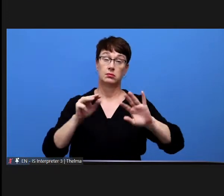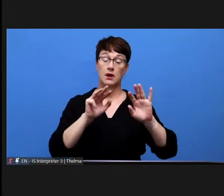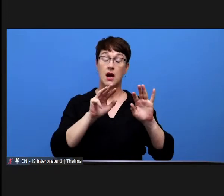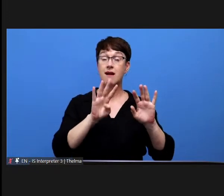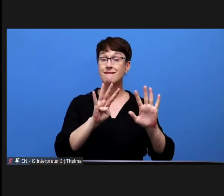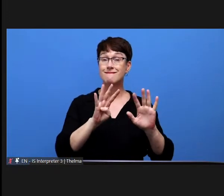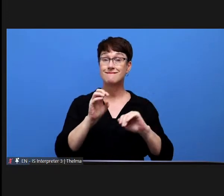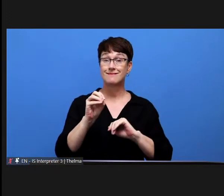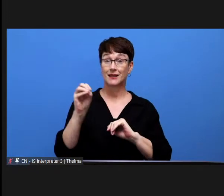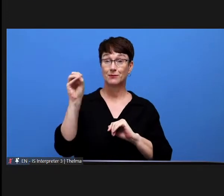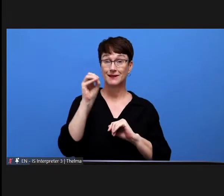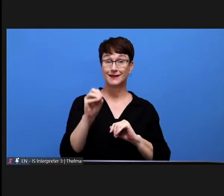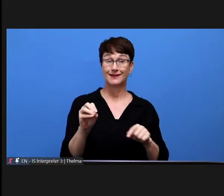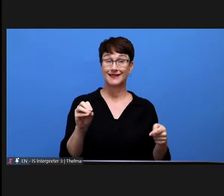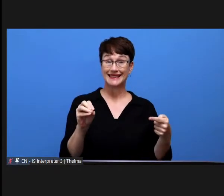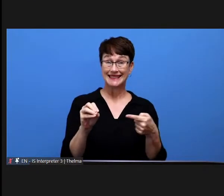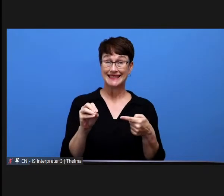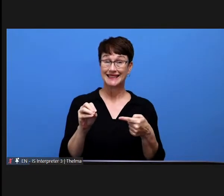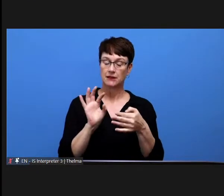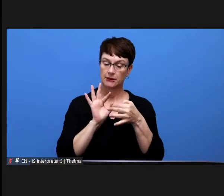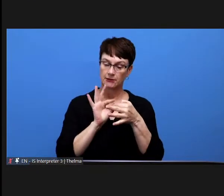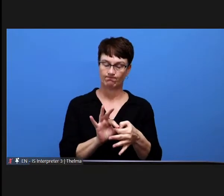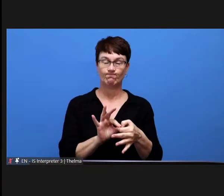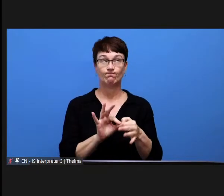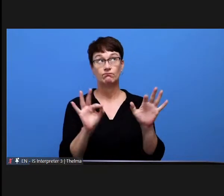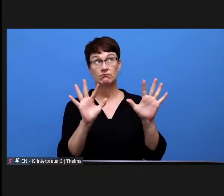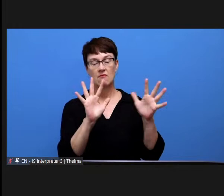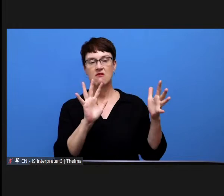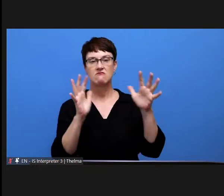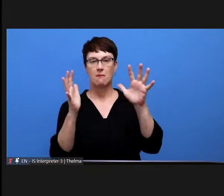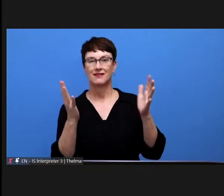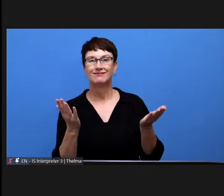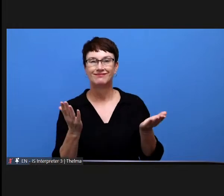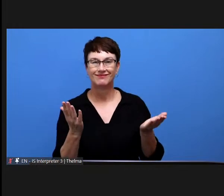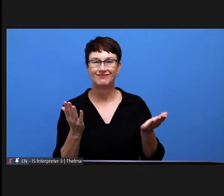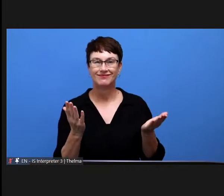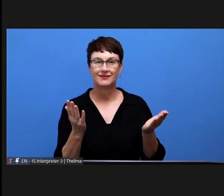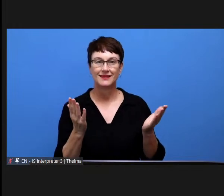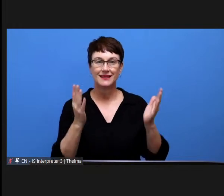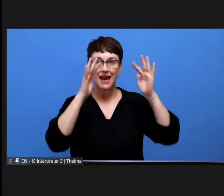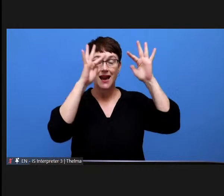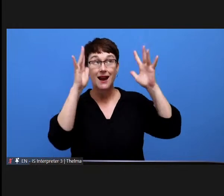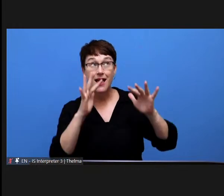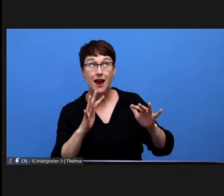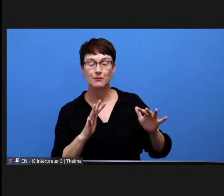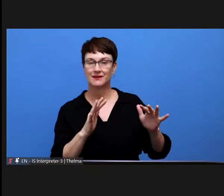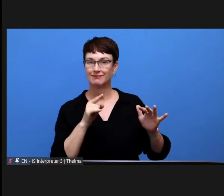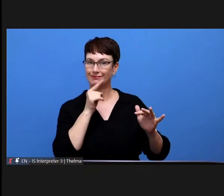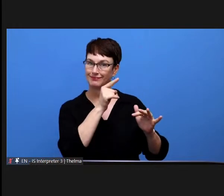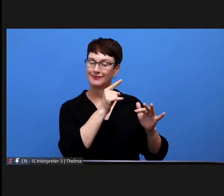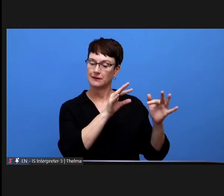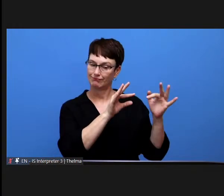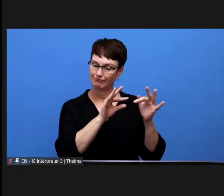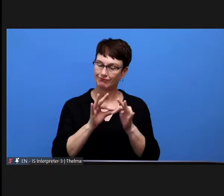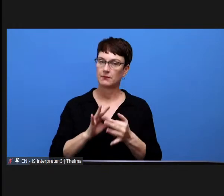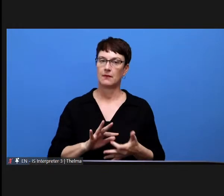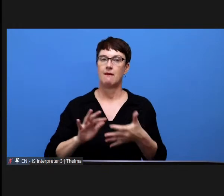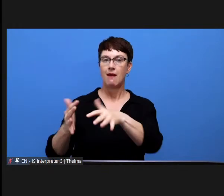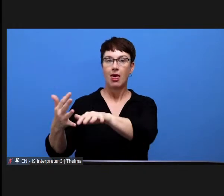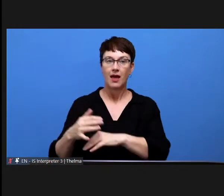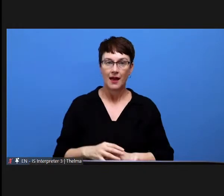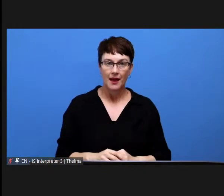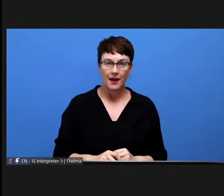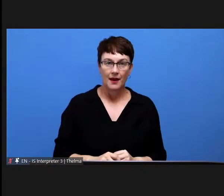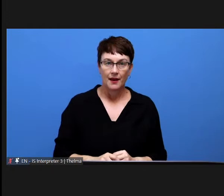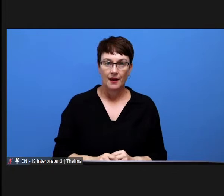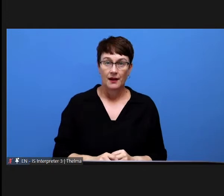review processes as a key drive or a key way forward to achieving these SDGs. And